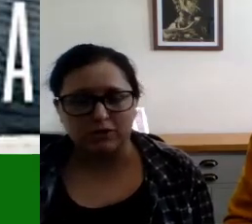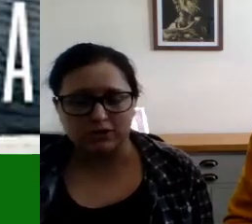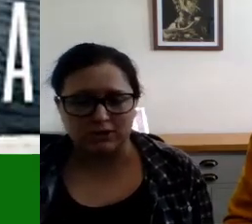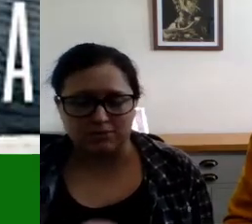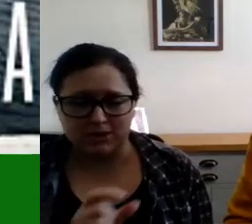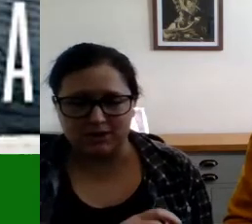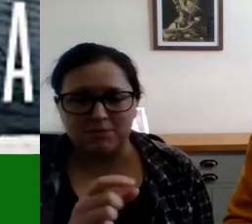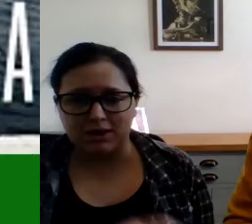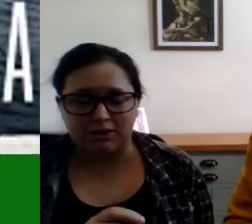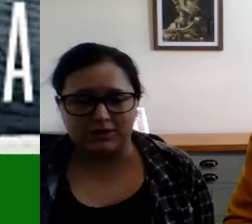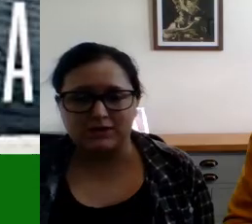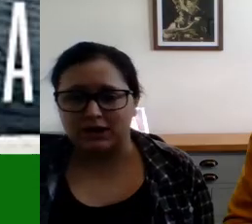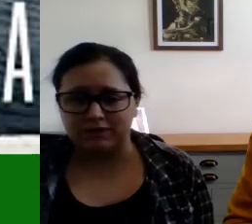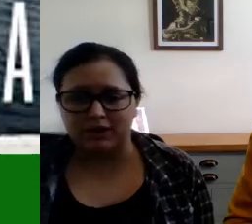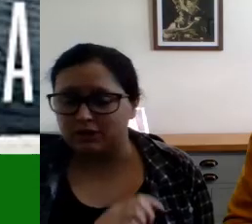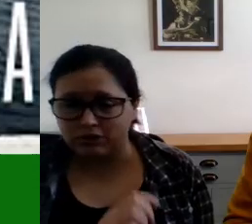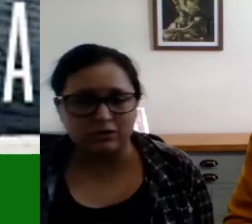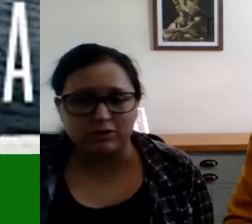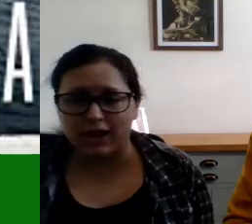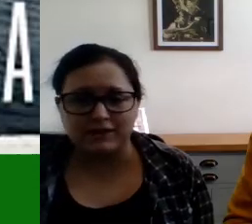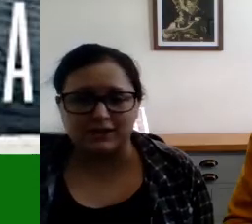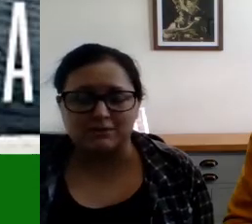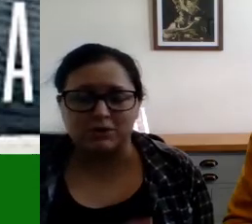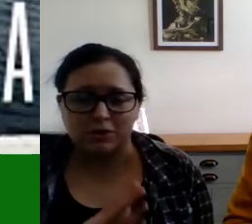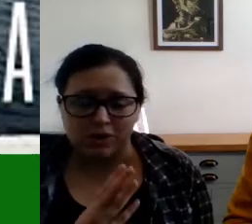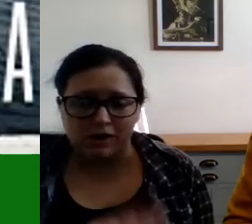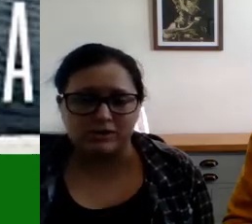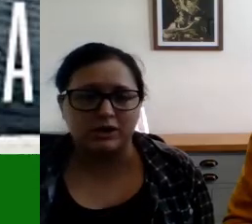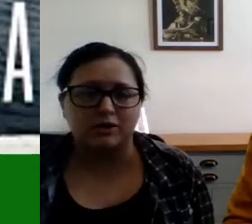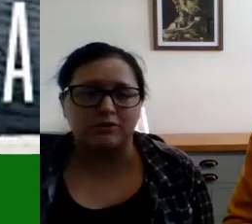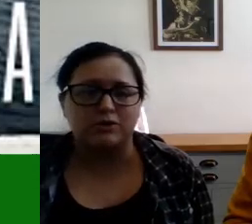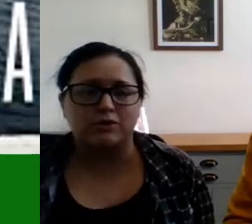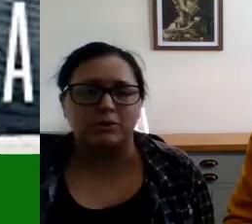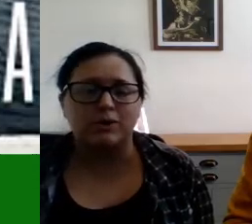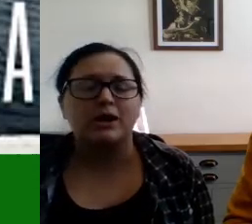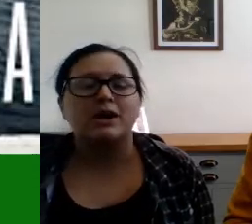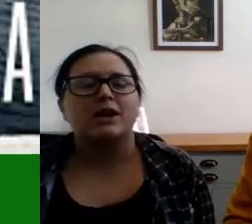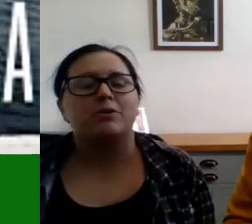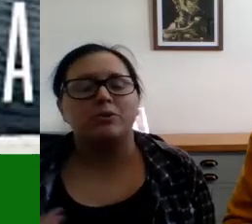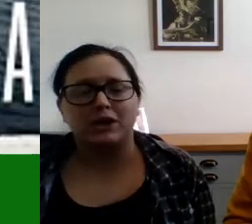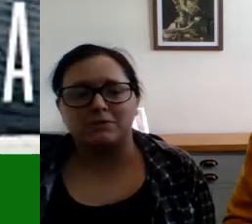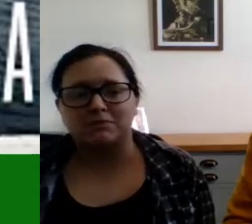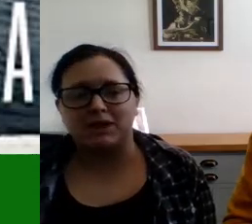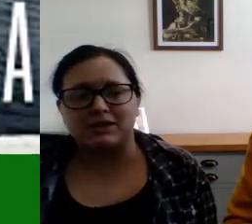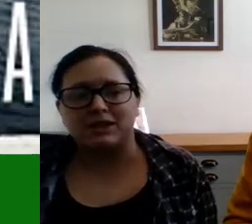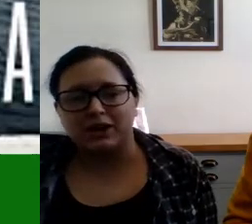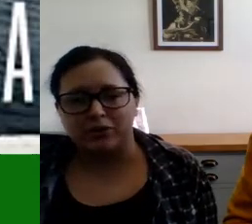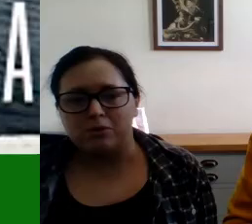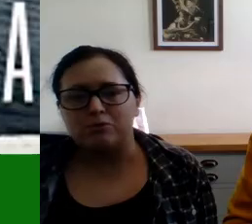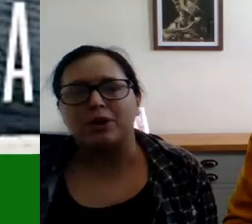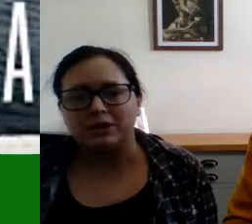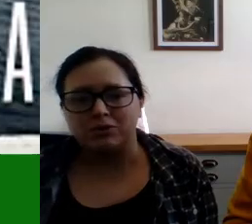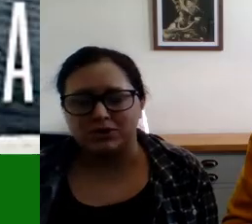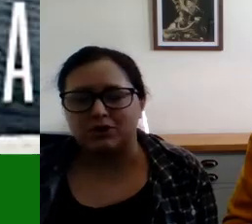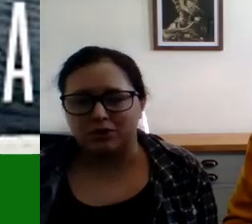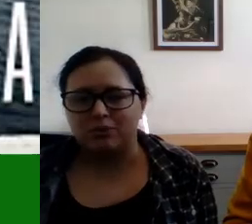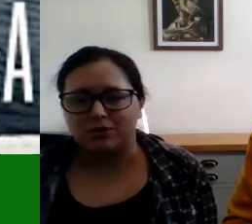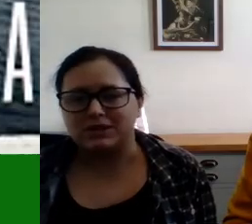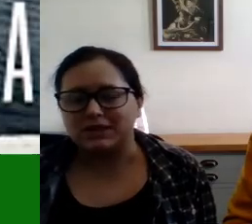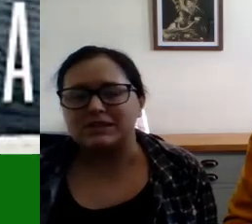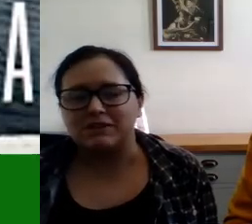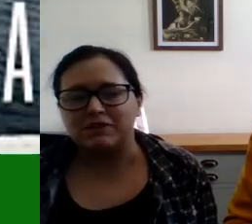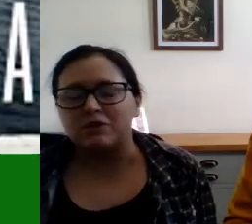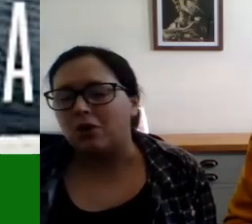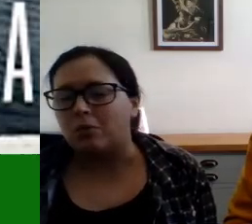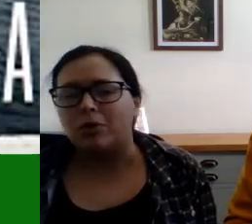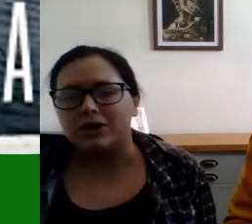totally forgotten them in the middle of his life, like couldn't access them at all, utterly unretrievable. He would wake up some nights in the care home, write the music on the walls